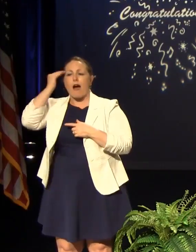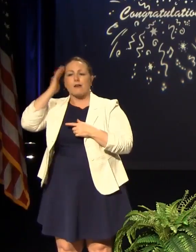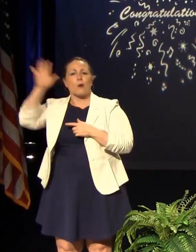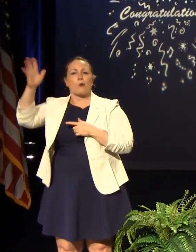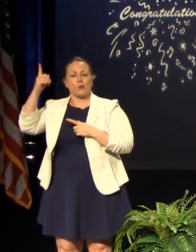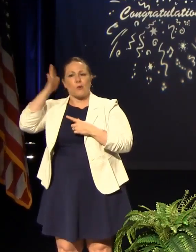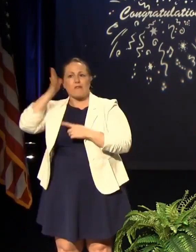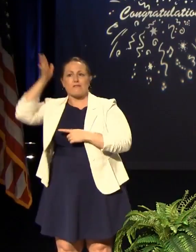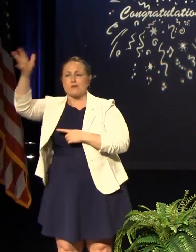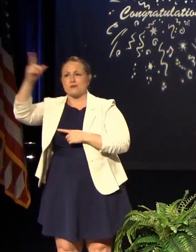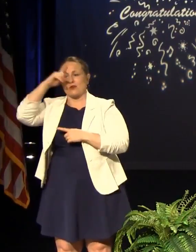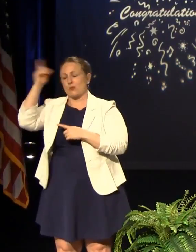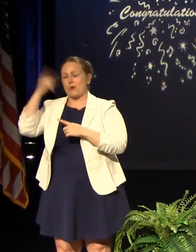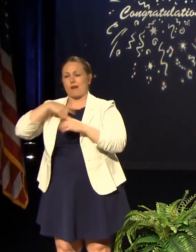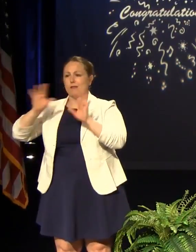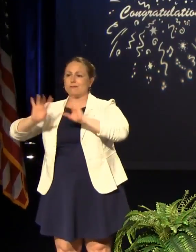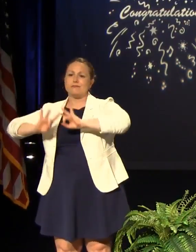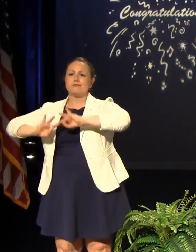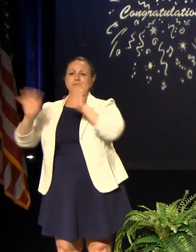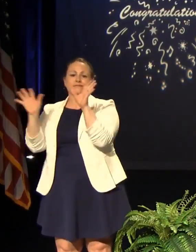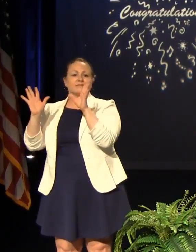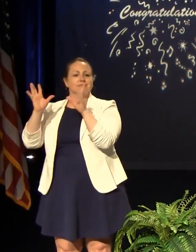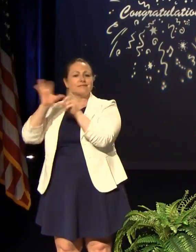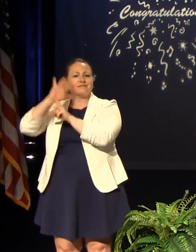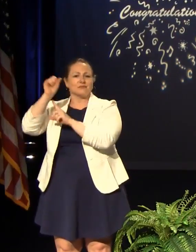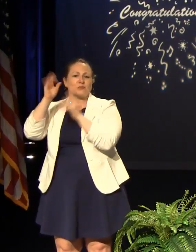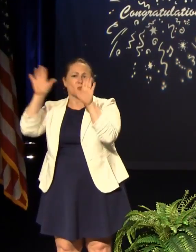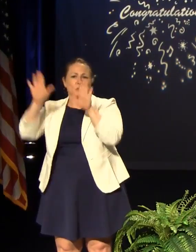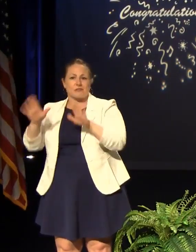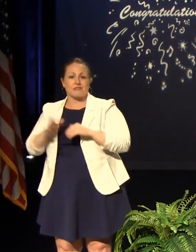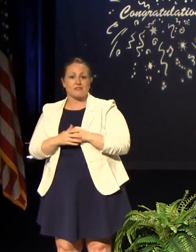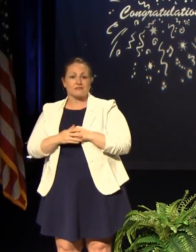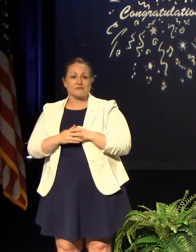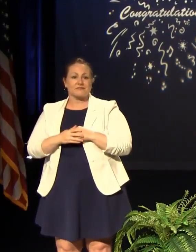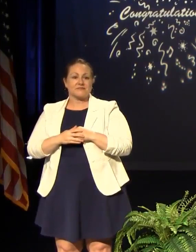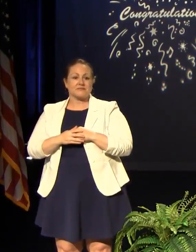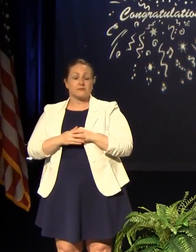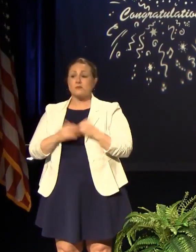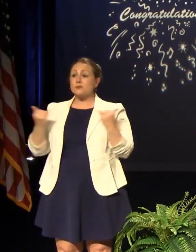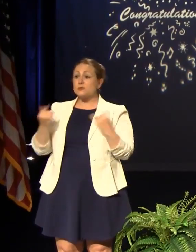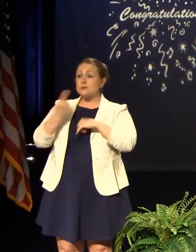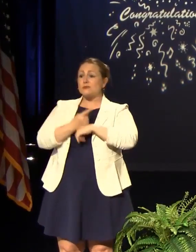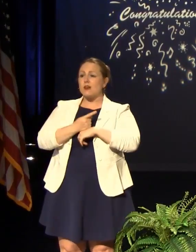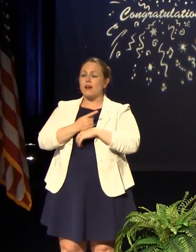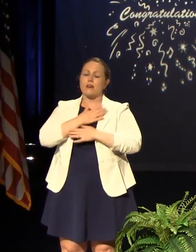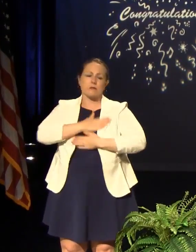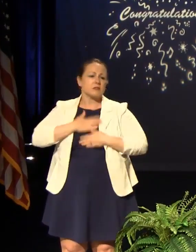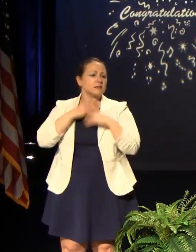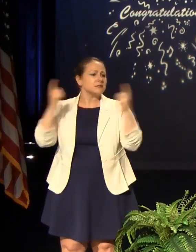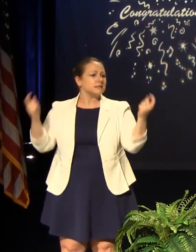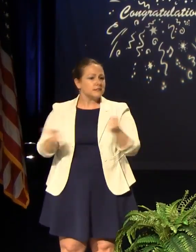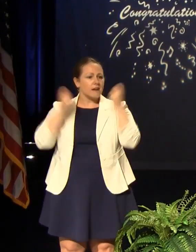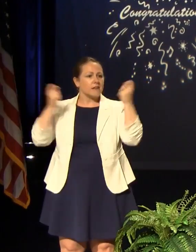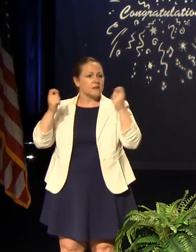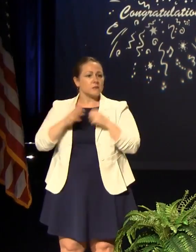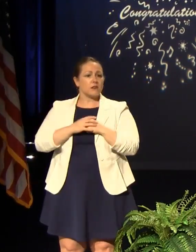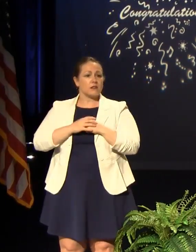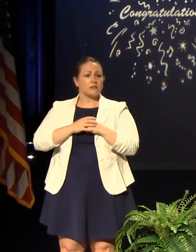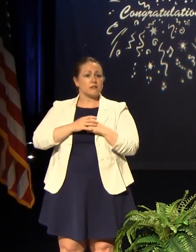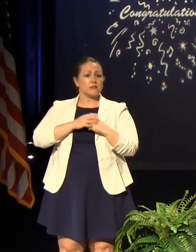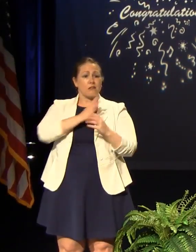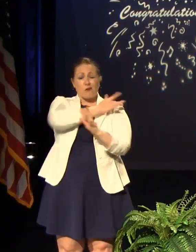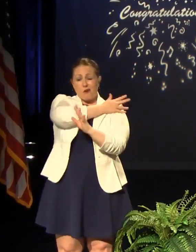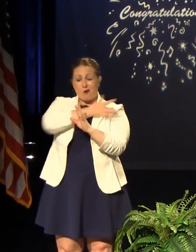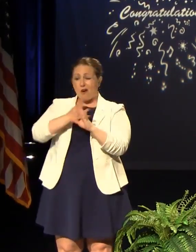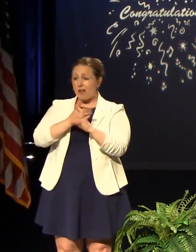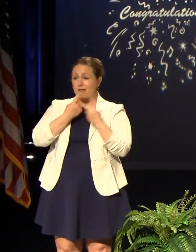future. So today is a celebration. The accomplishments I mentioned are a